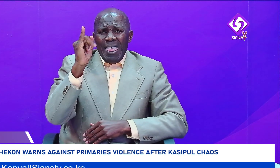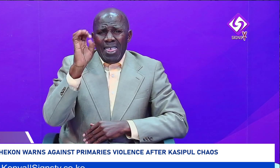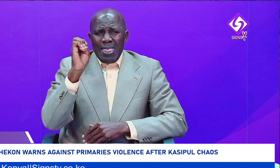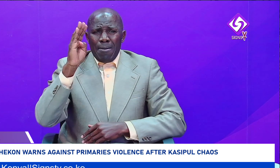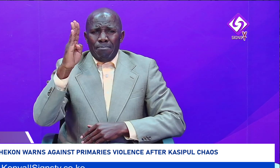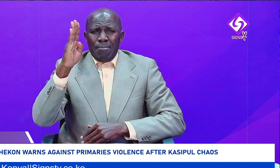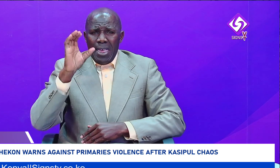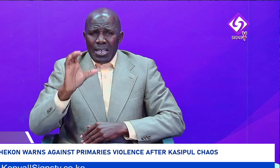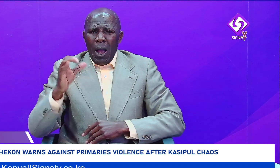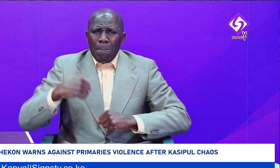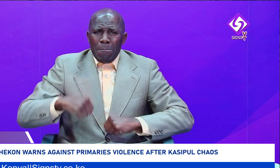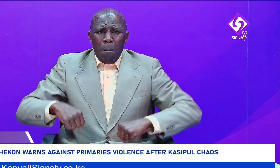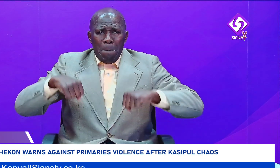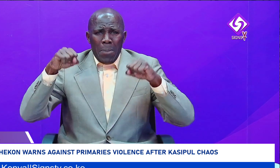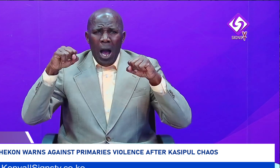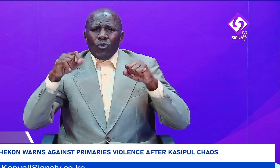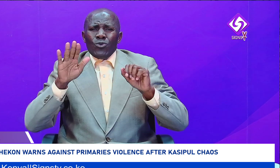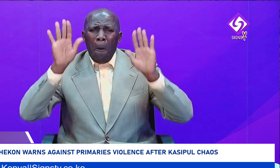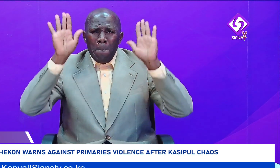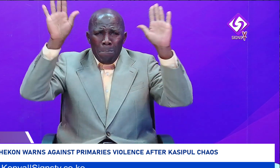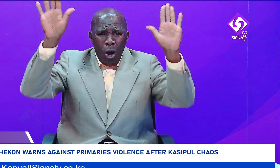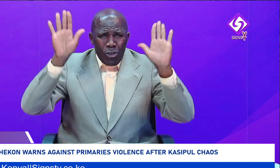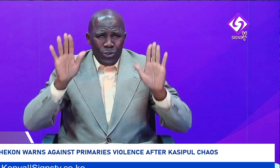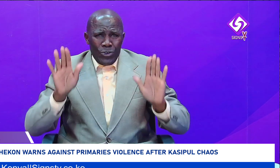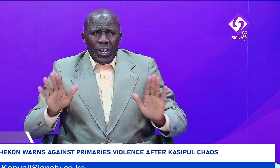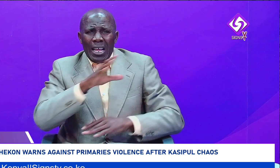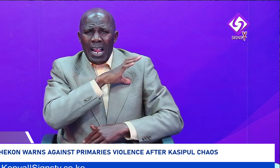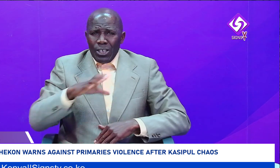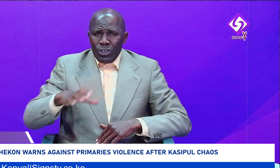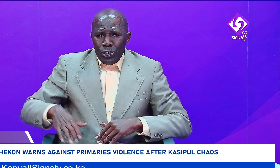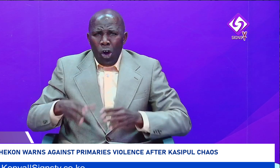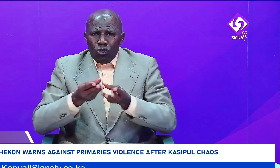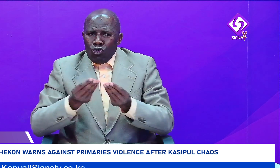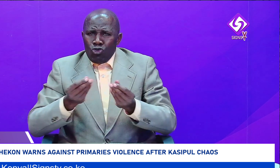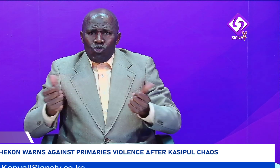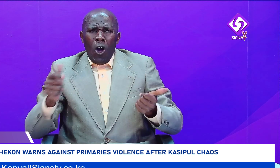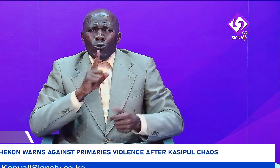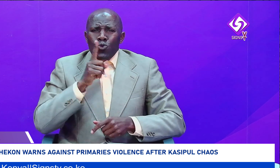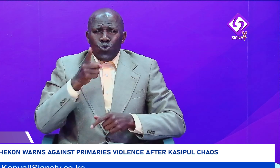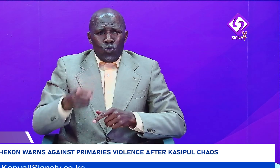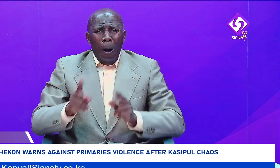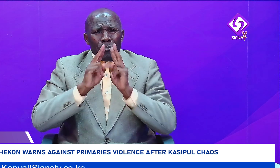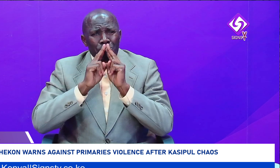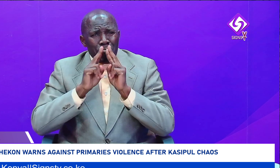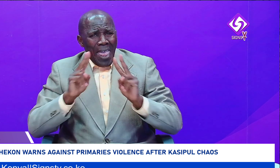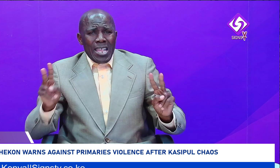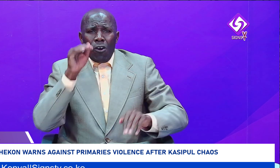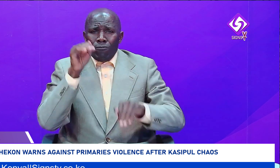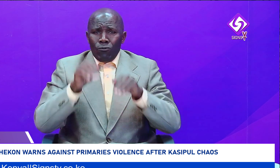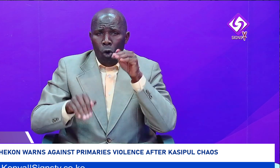Republic. The IEBC chair emphasized that the Commission's resolve to ensure peaceful